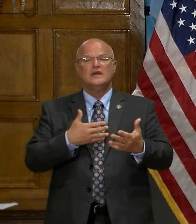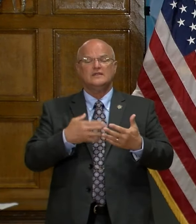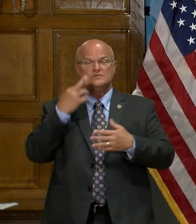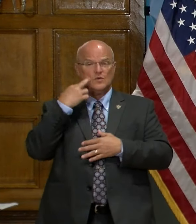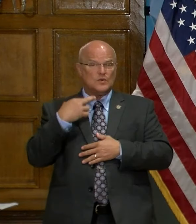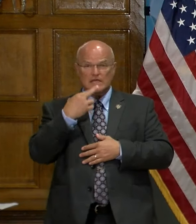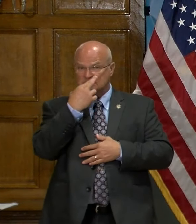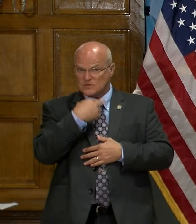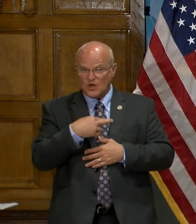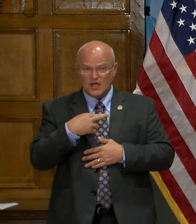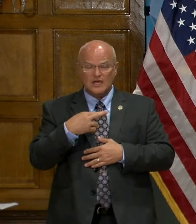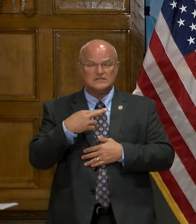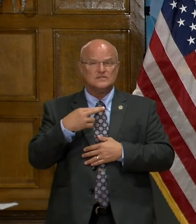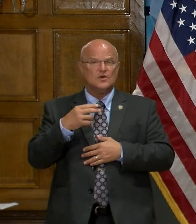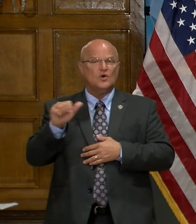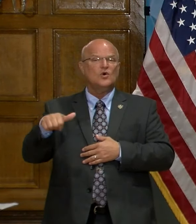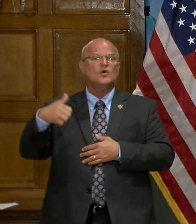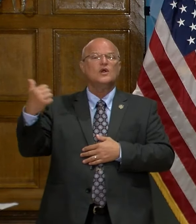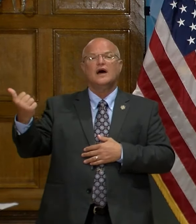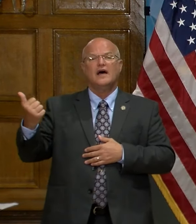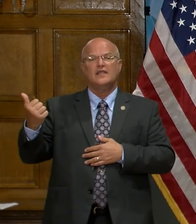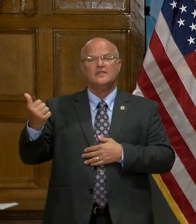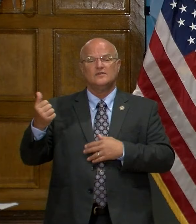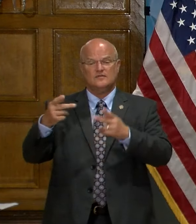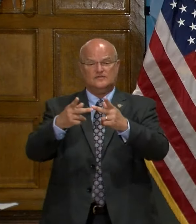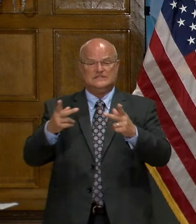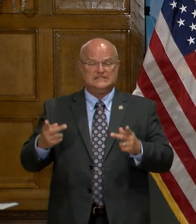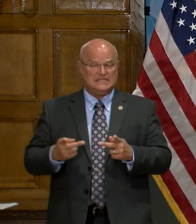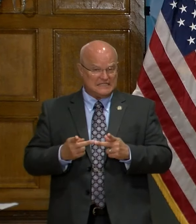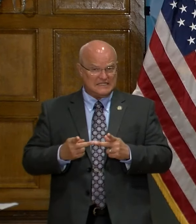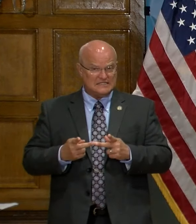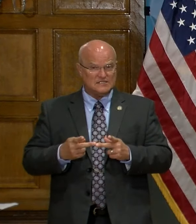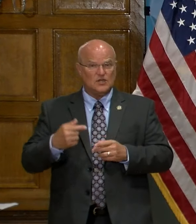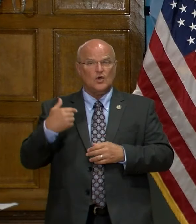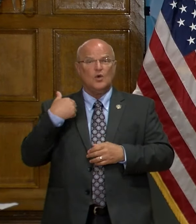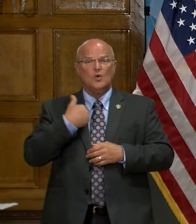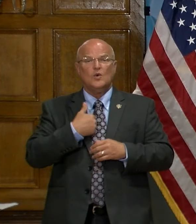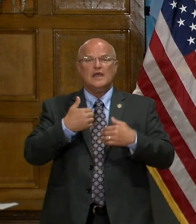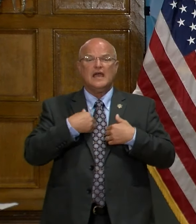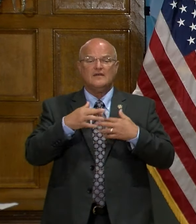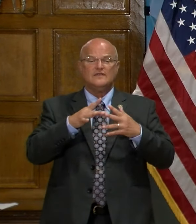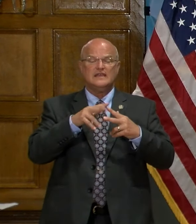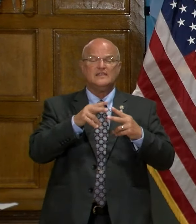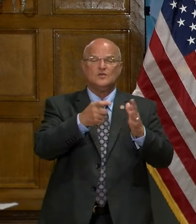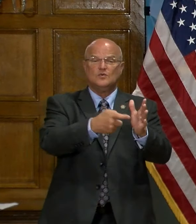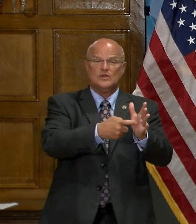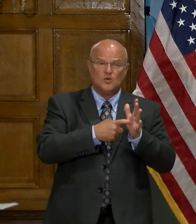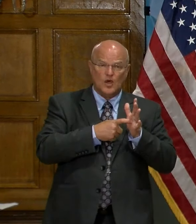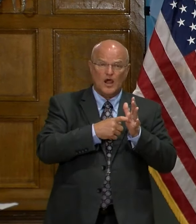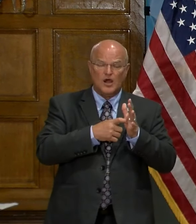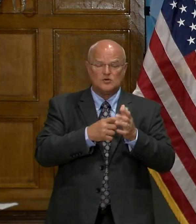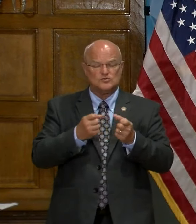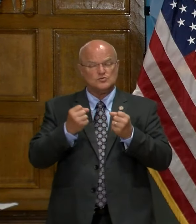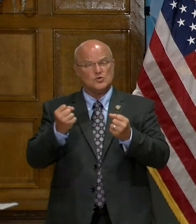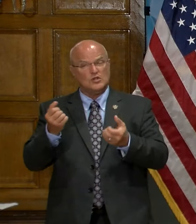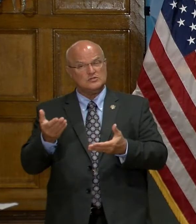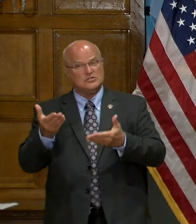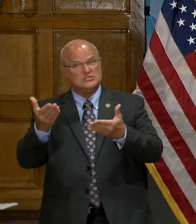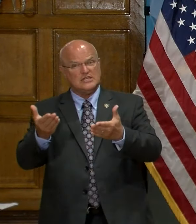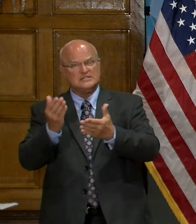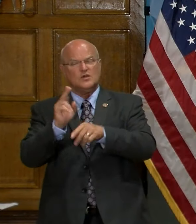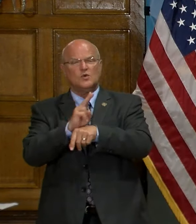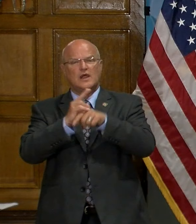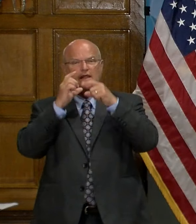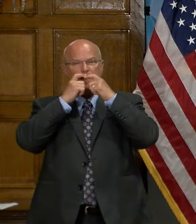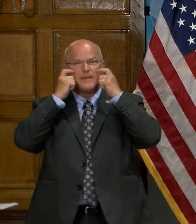in restaurants or other facilities. We have either required or strongly suggested